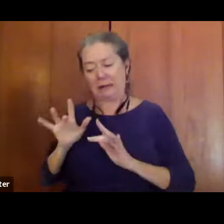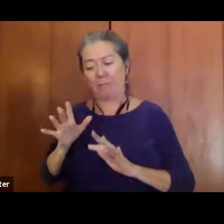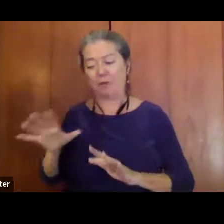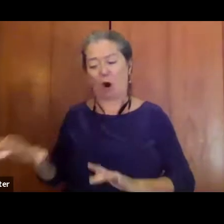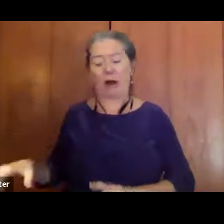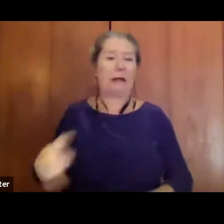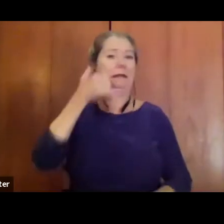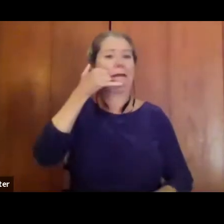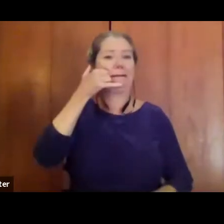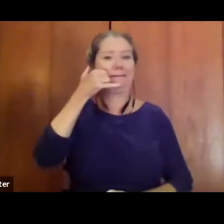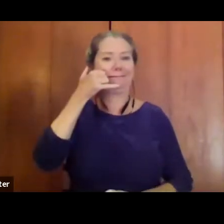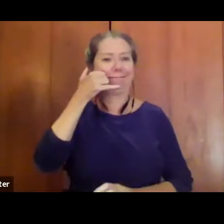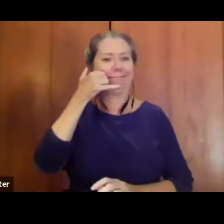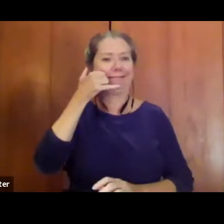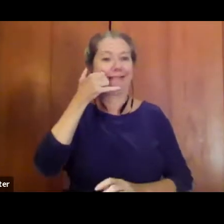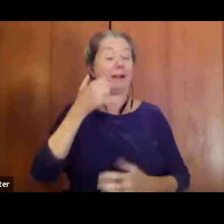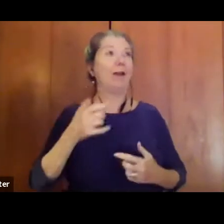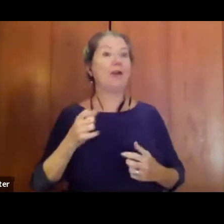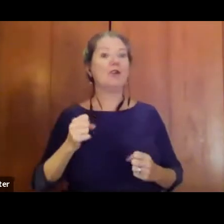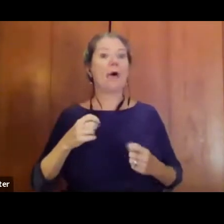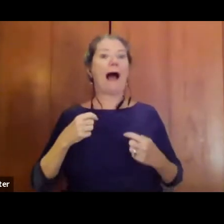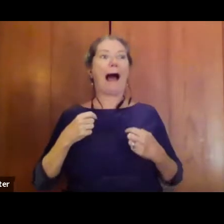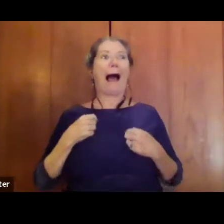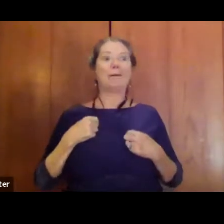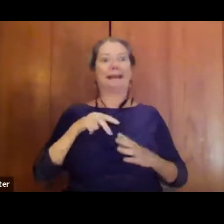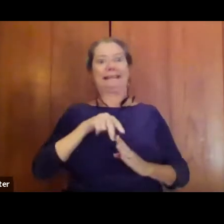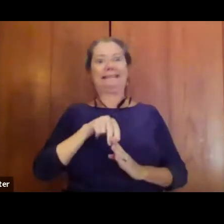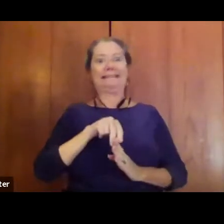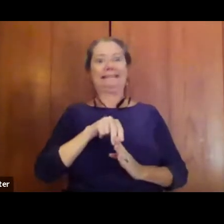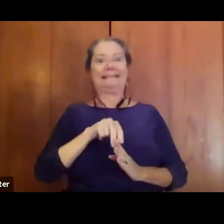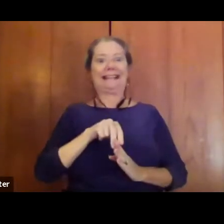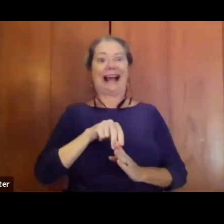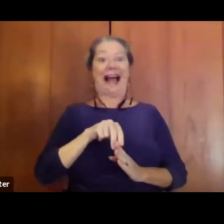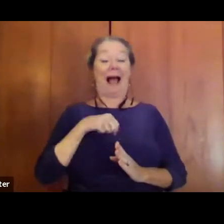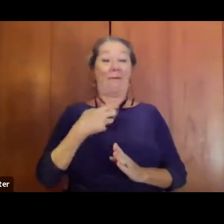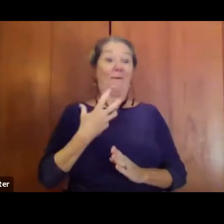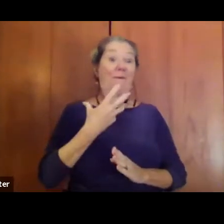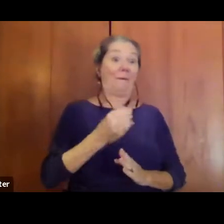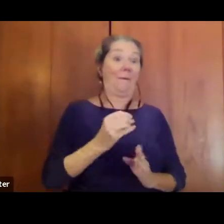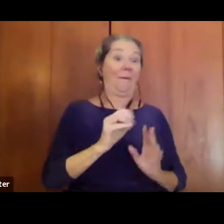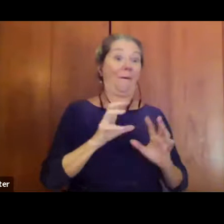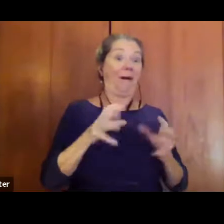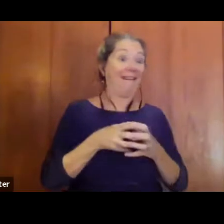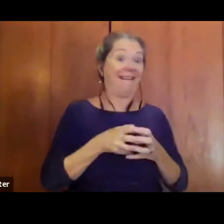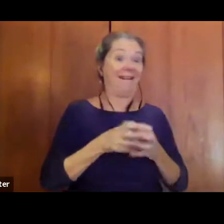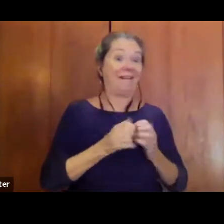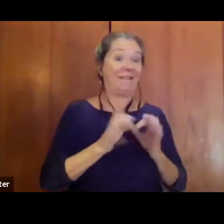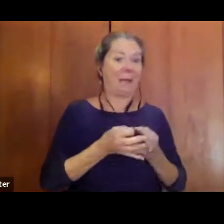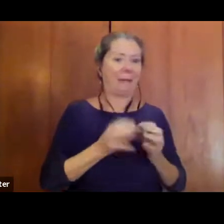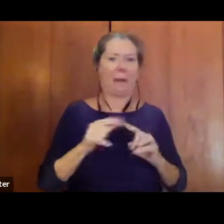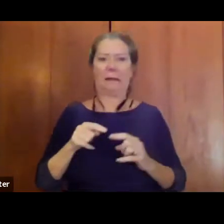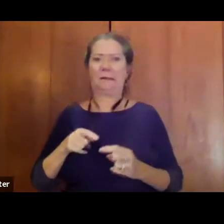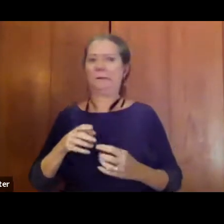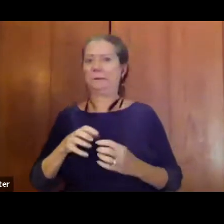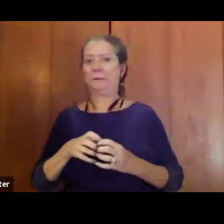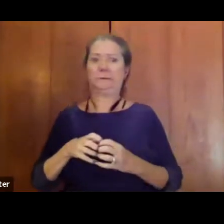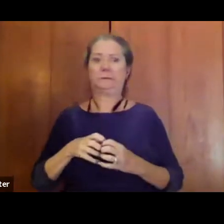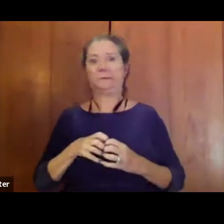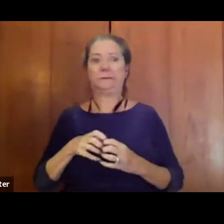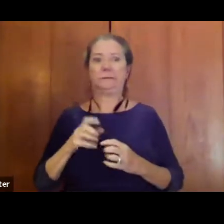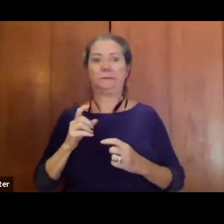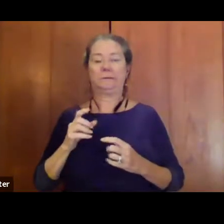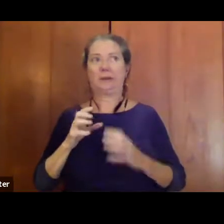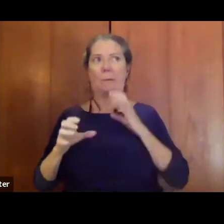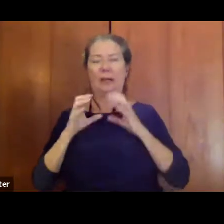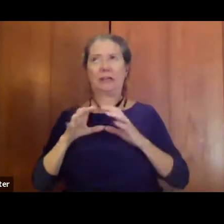I was getting ready to meet my family from Colombia and I was going to struggle with being able to communicate with them. So I just mentioned how talking Spanish was a